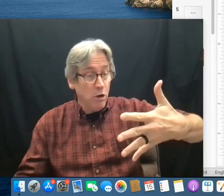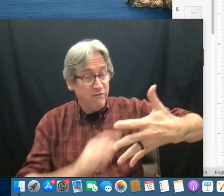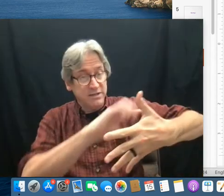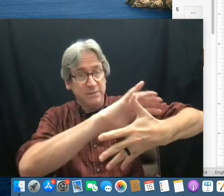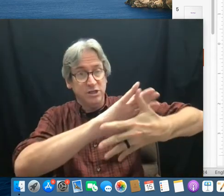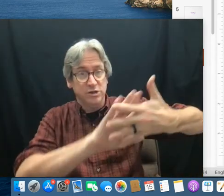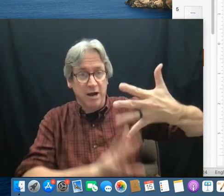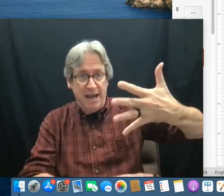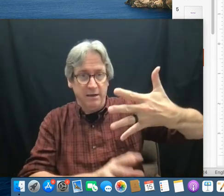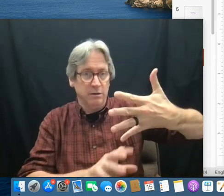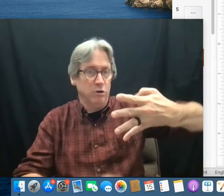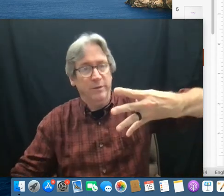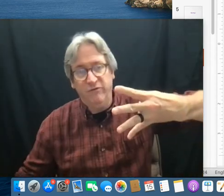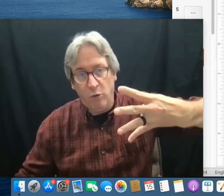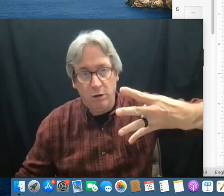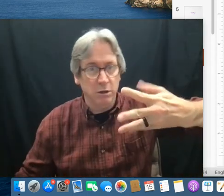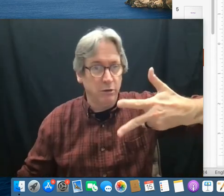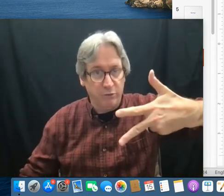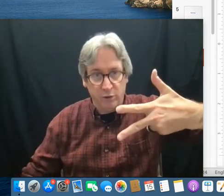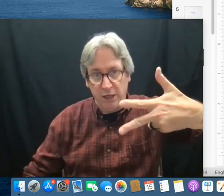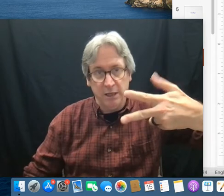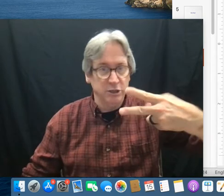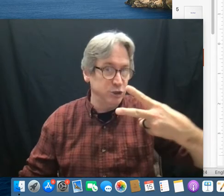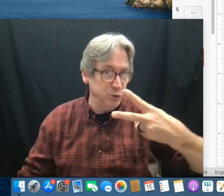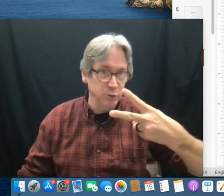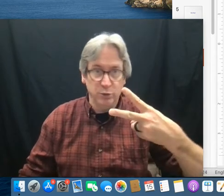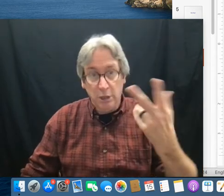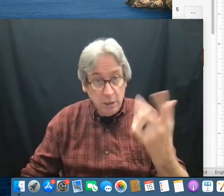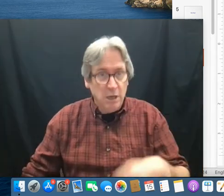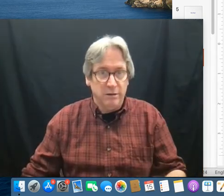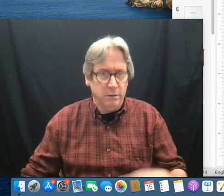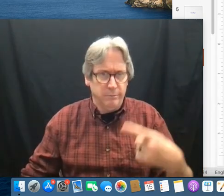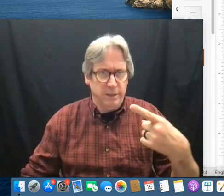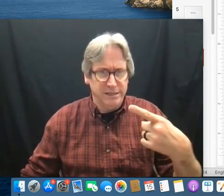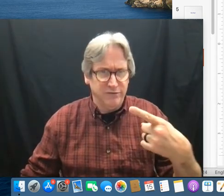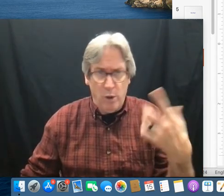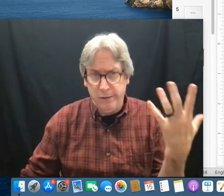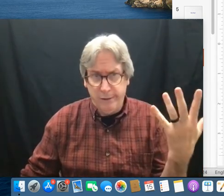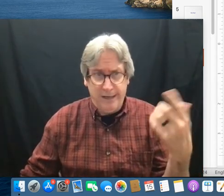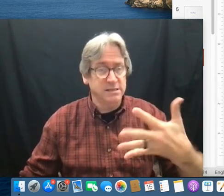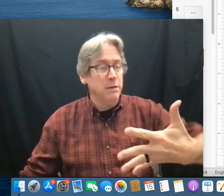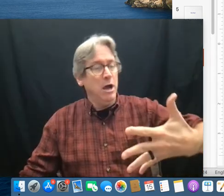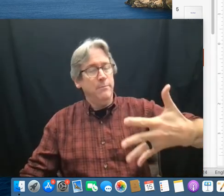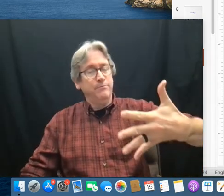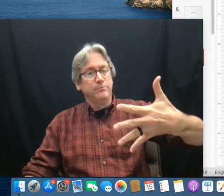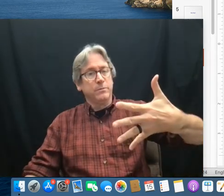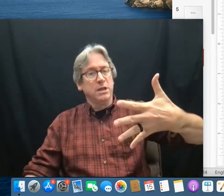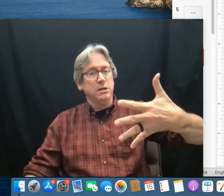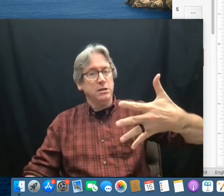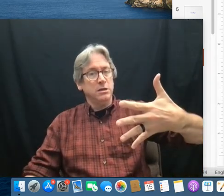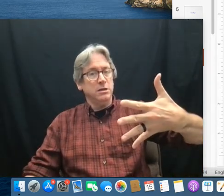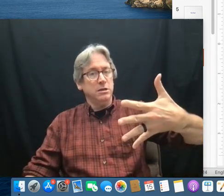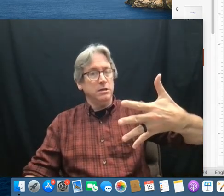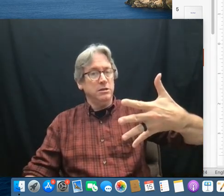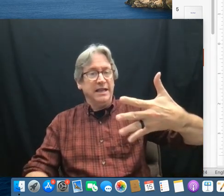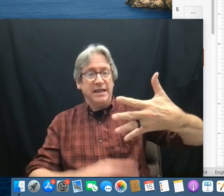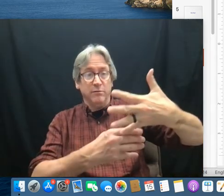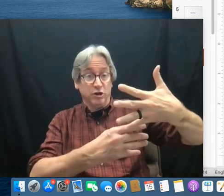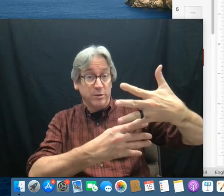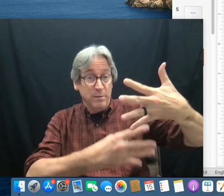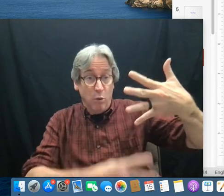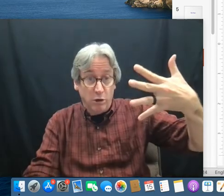we will oftentimes use our hand. It could be 4, 3, 2, a list of 1, I guess.